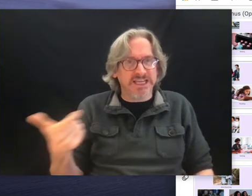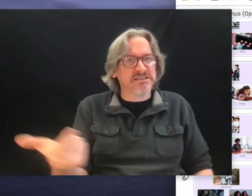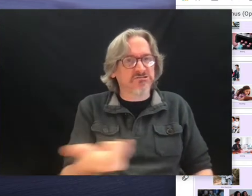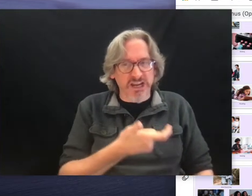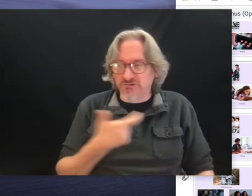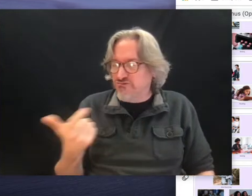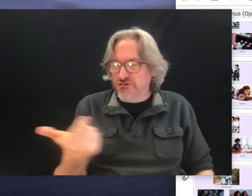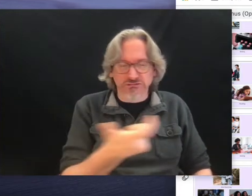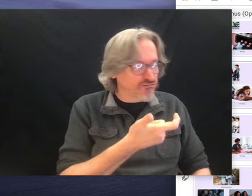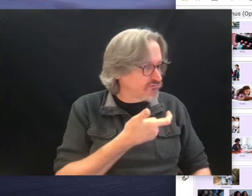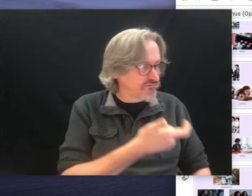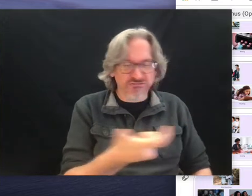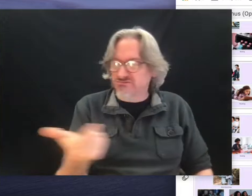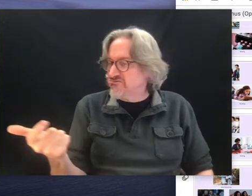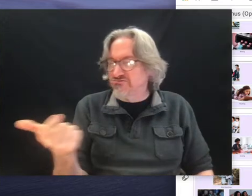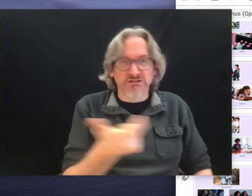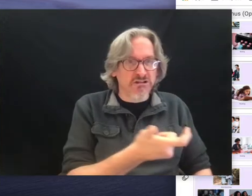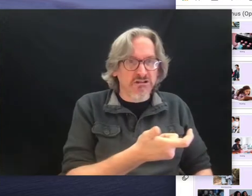be this, right?